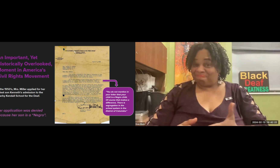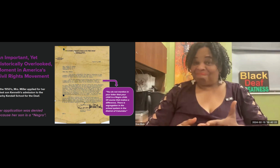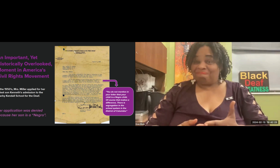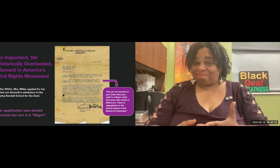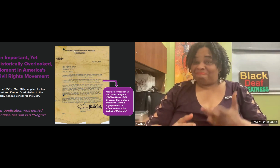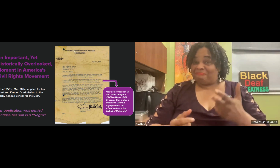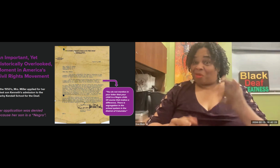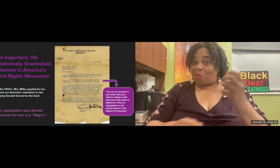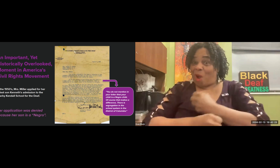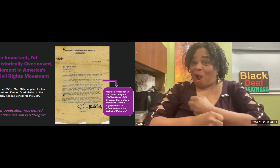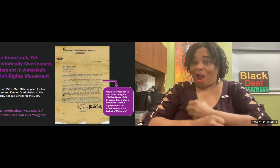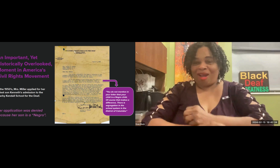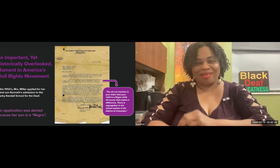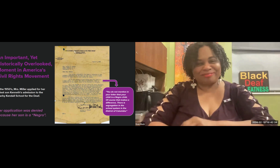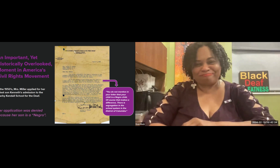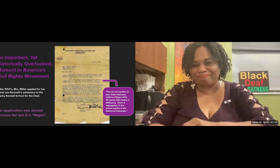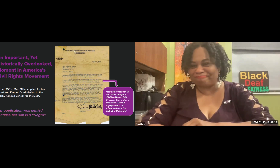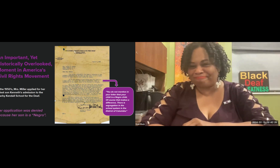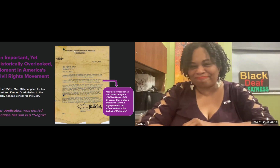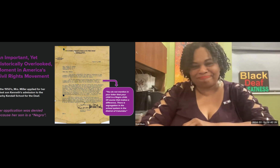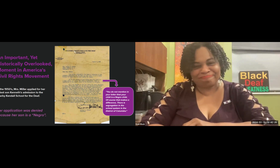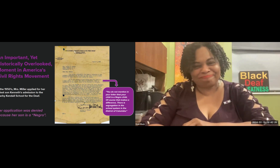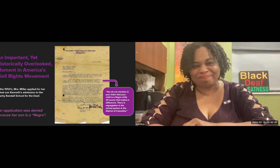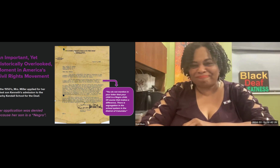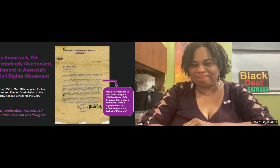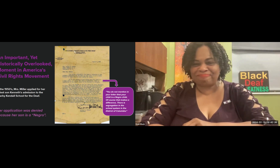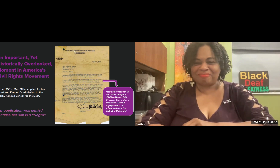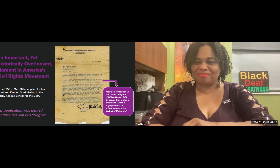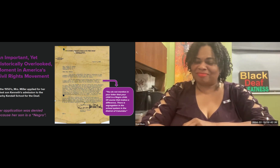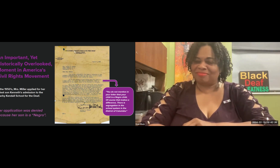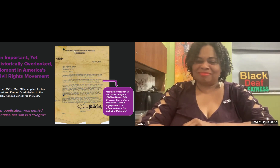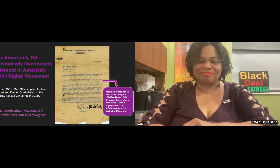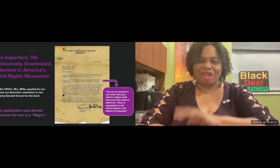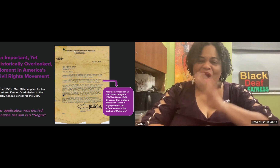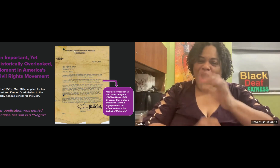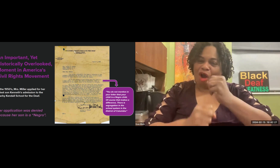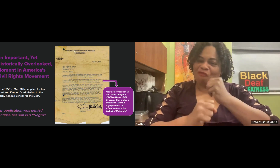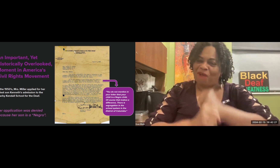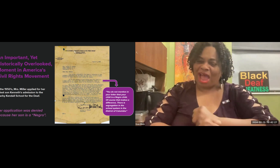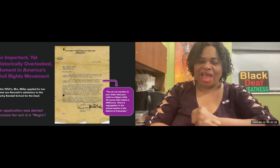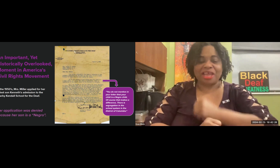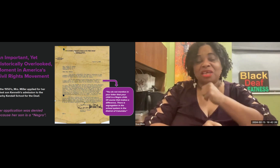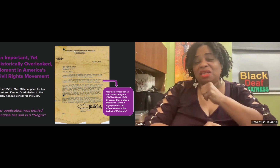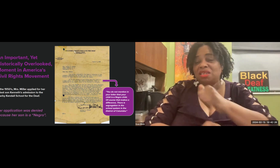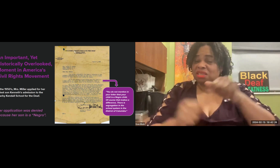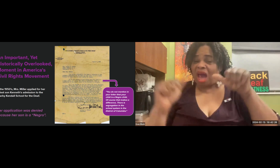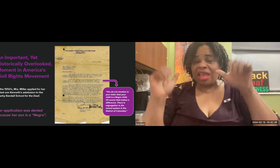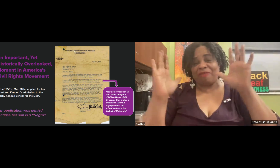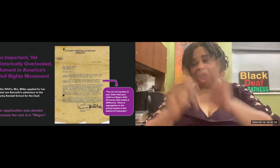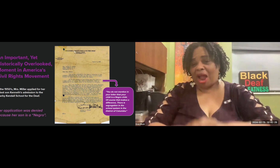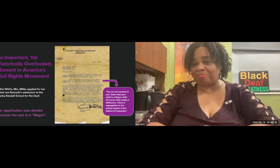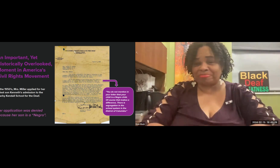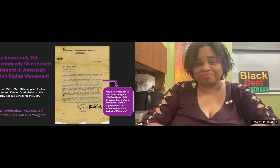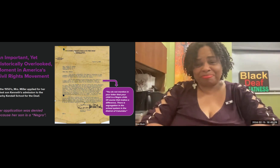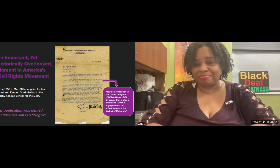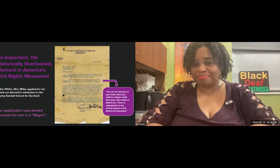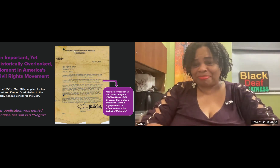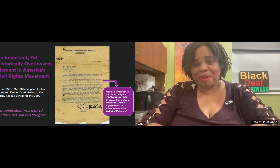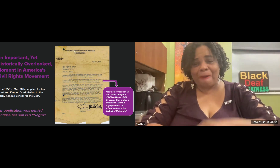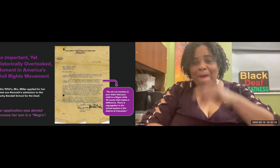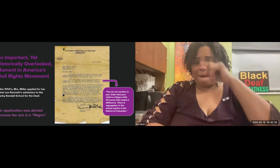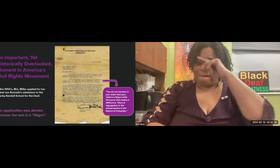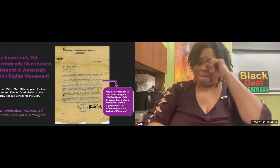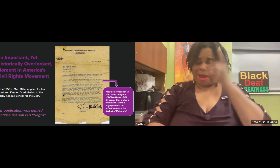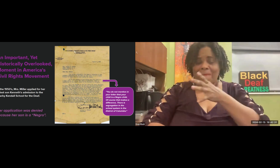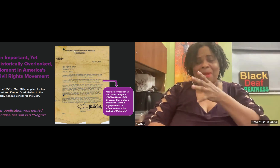refusing admittal. The lawsuit made progress, and she did not win in the end. It was a hard